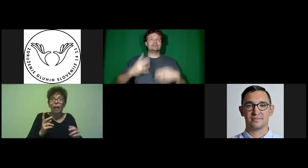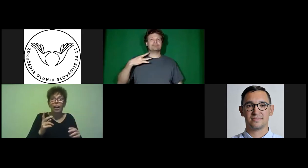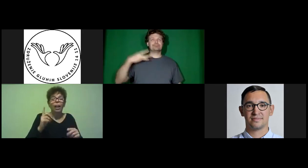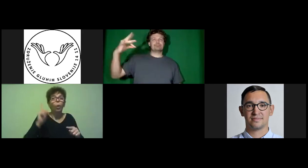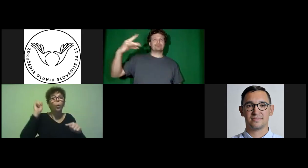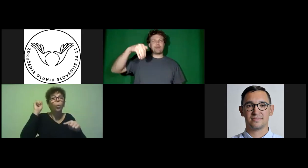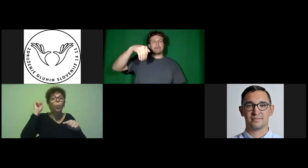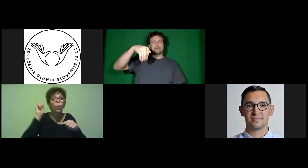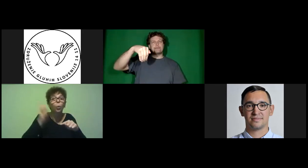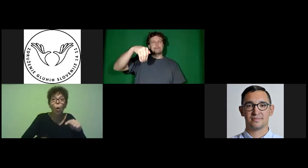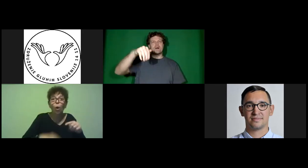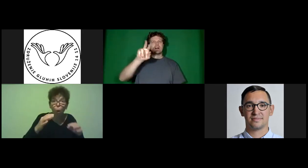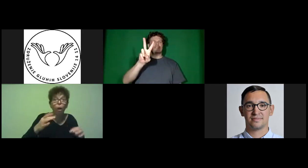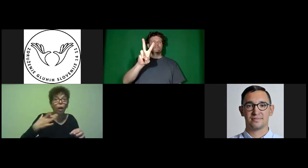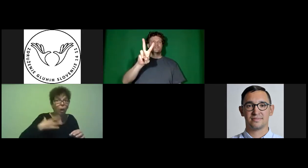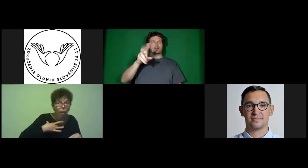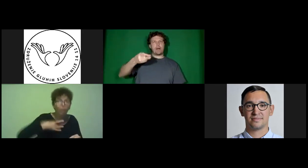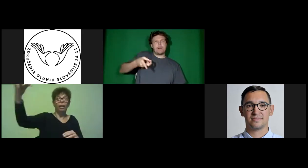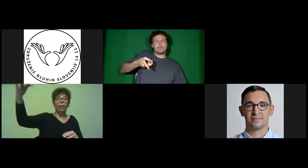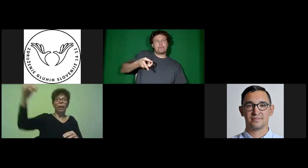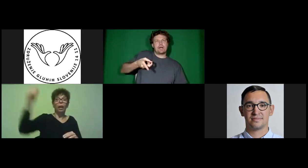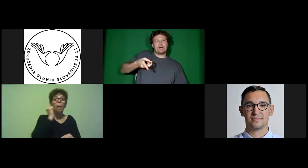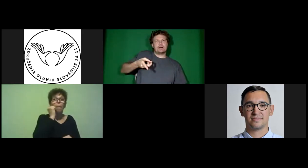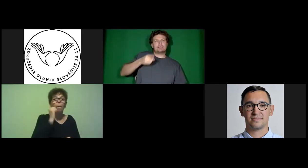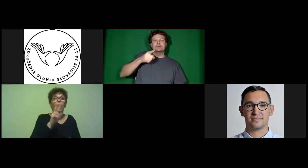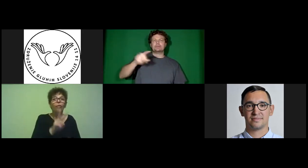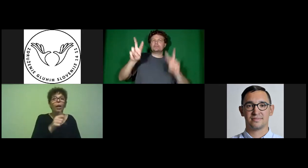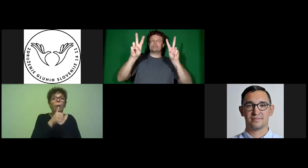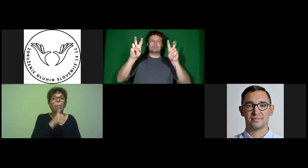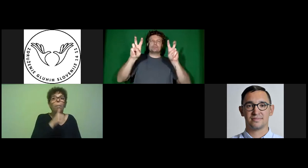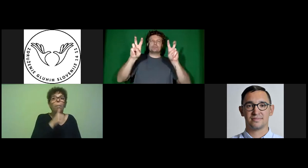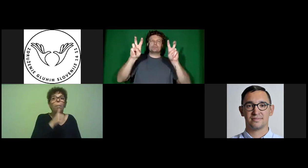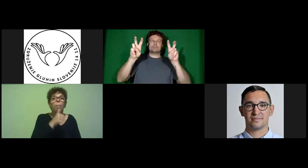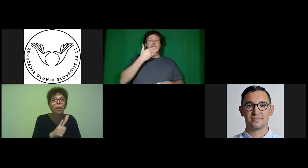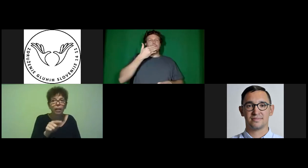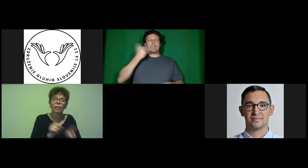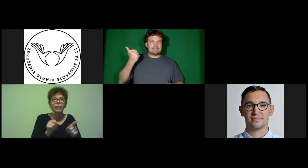I really wanted to show what I could.